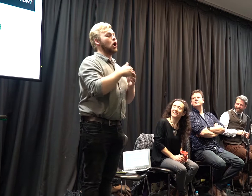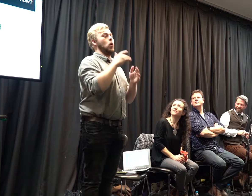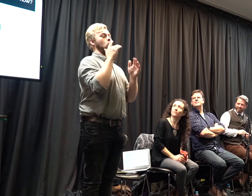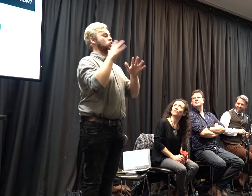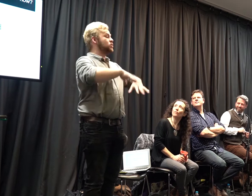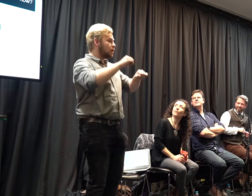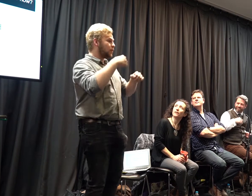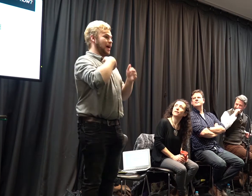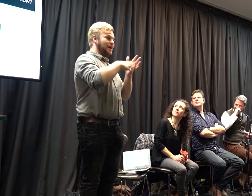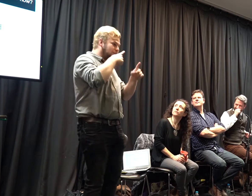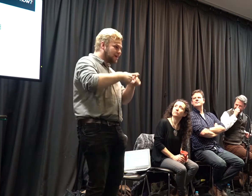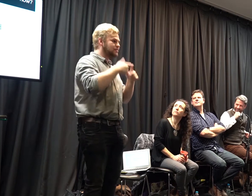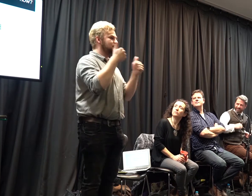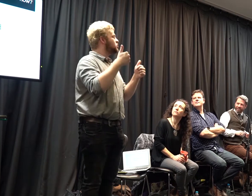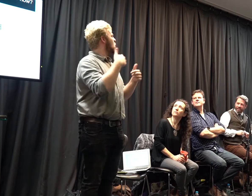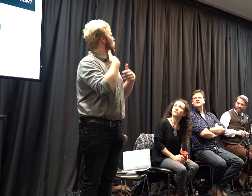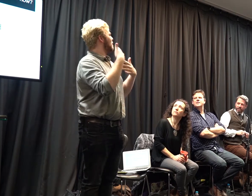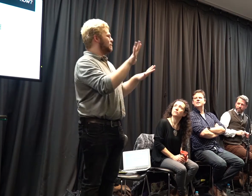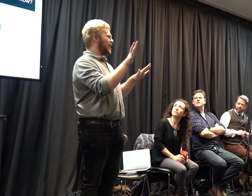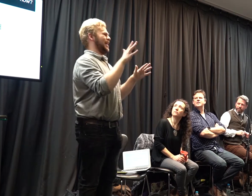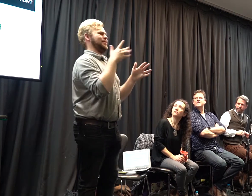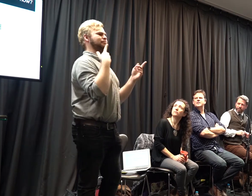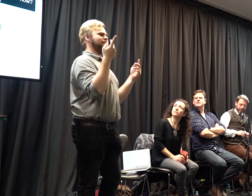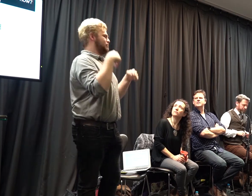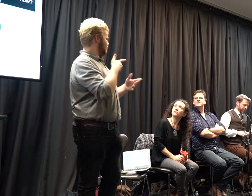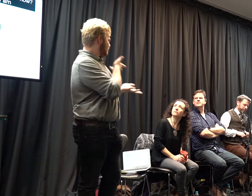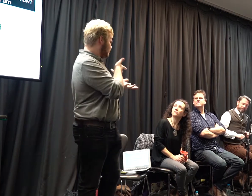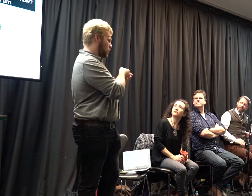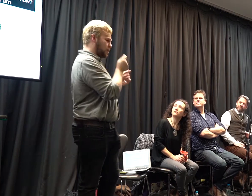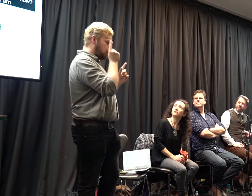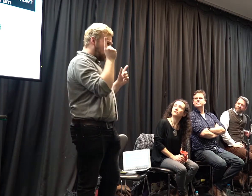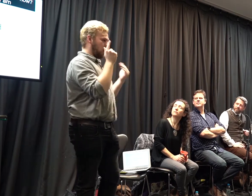So I'll start again for another time. So I'm Max.